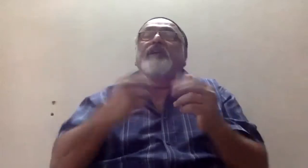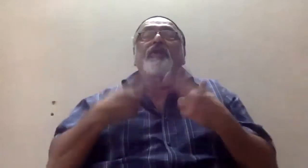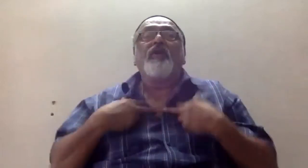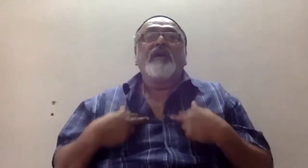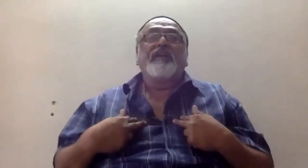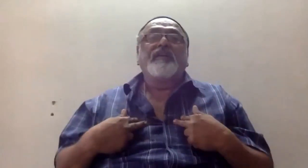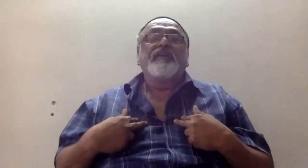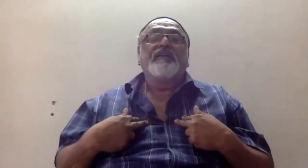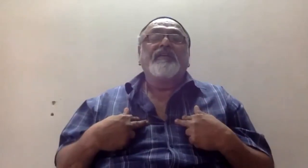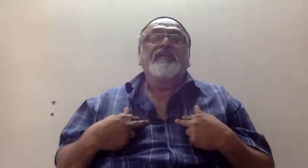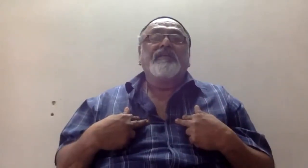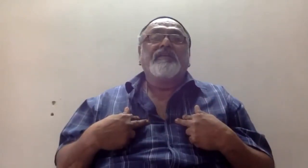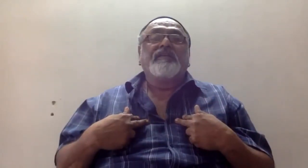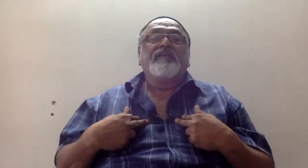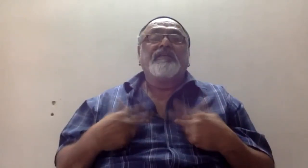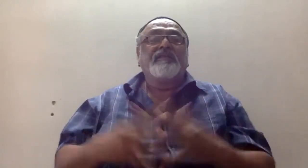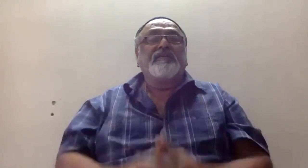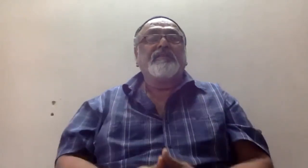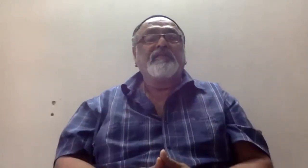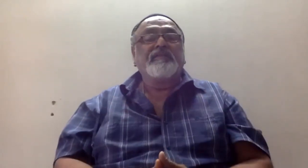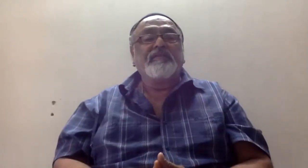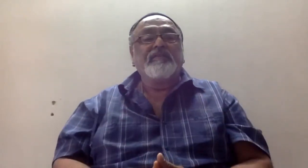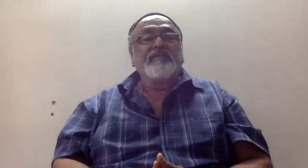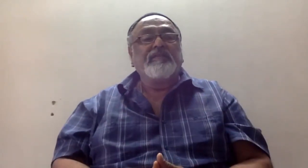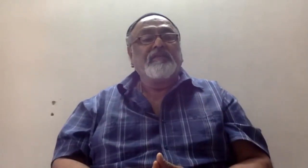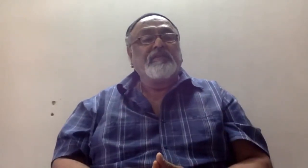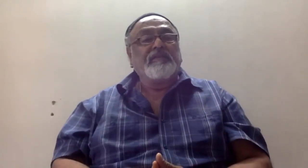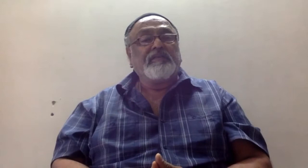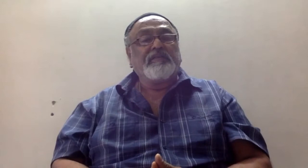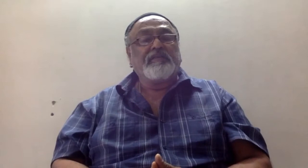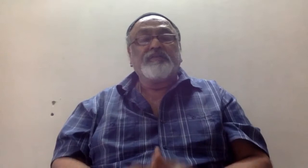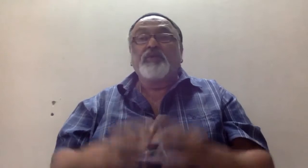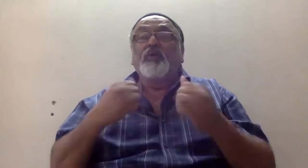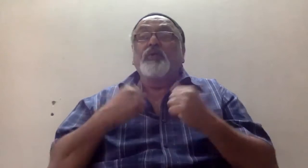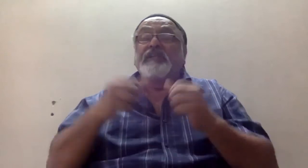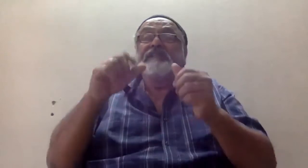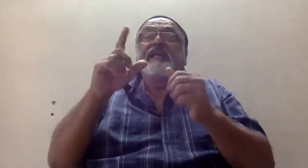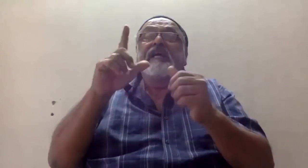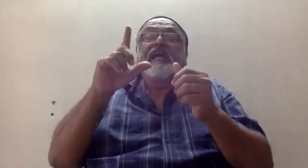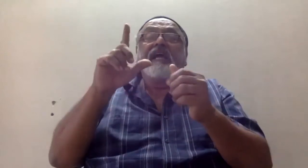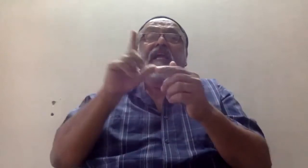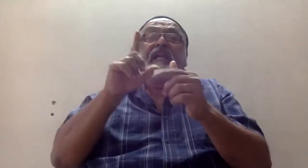competent. These authorities very often have a list of lawyers. So when you go